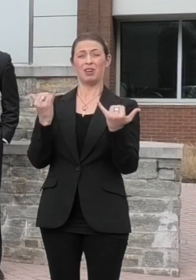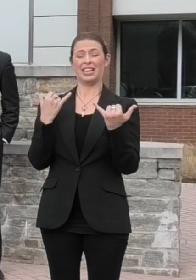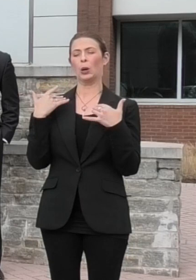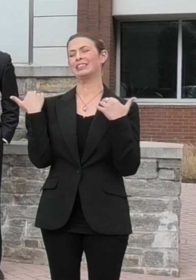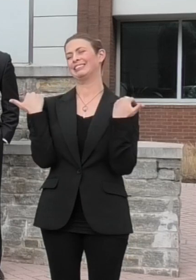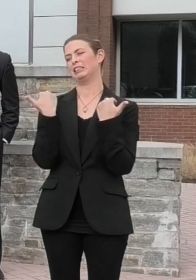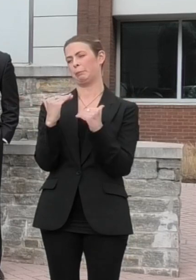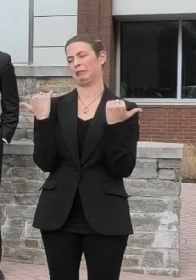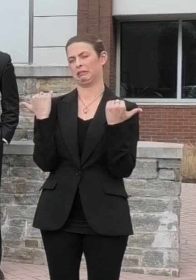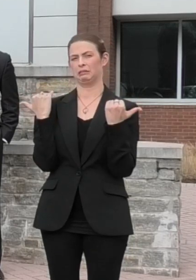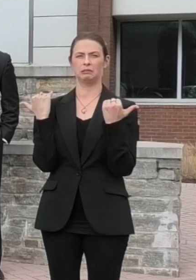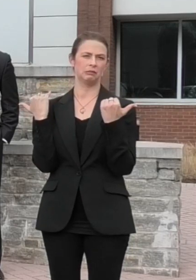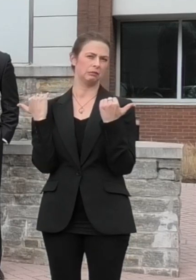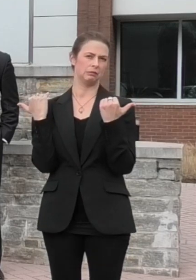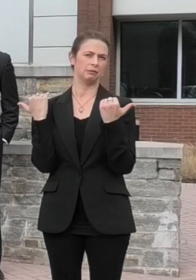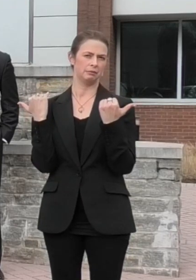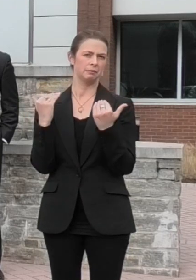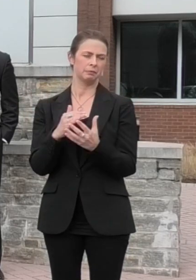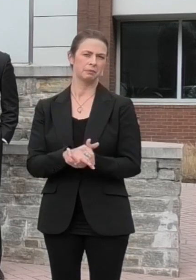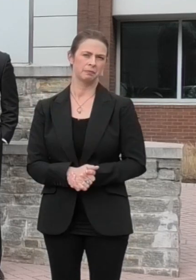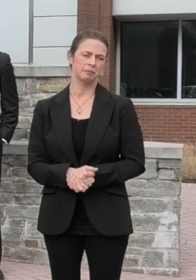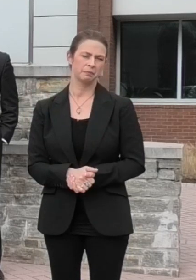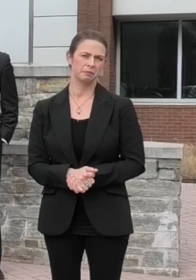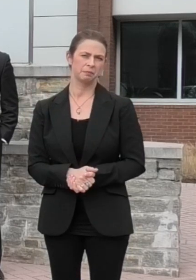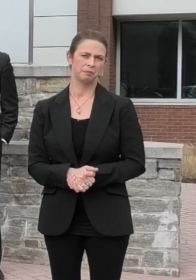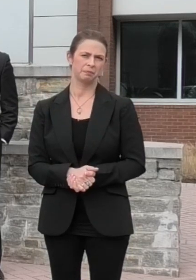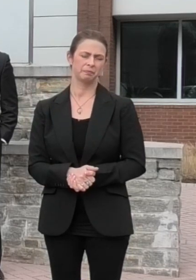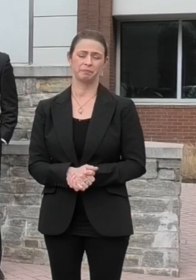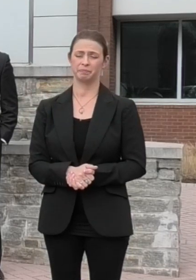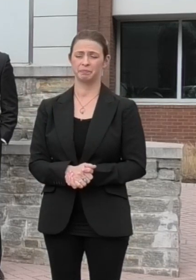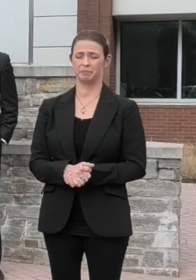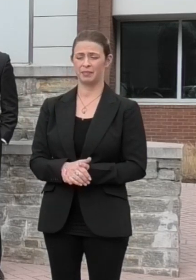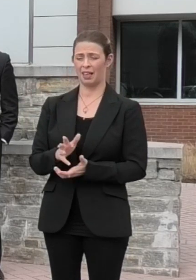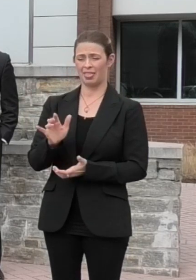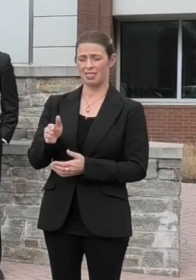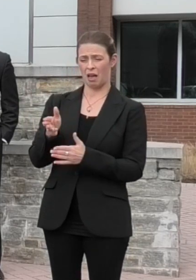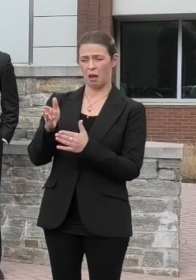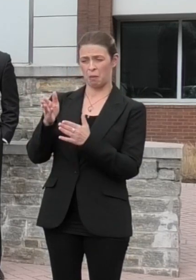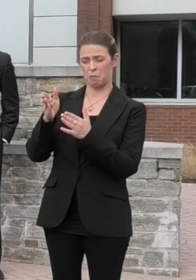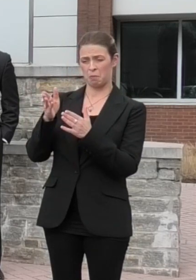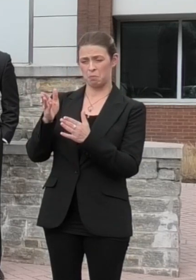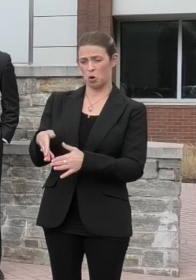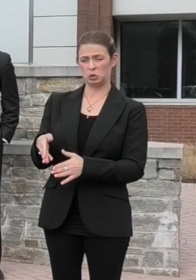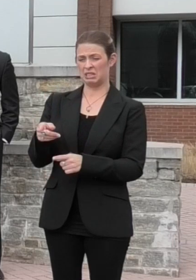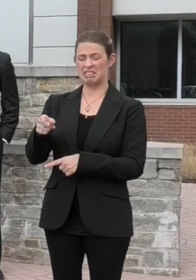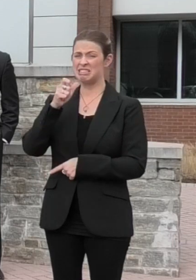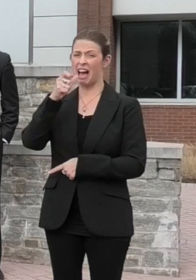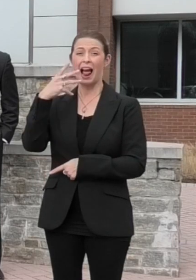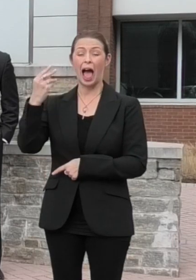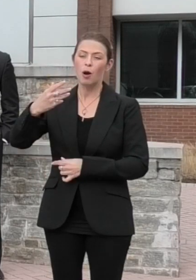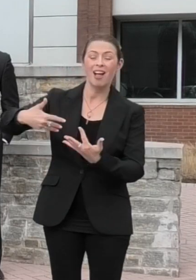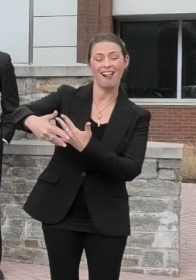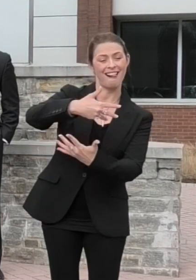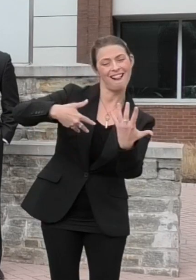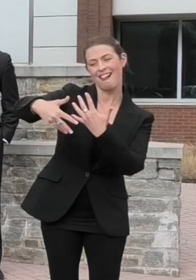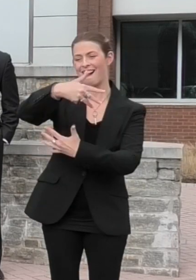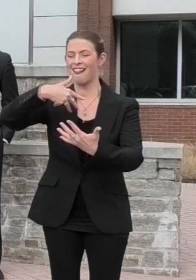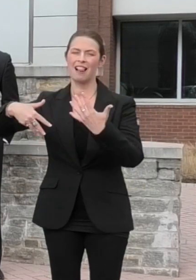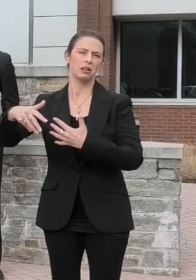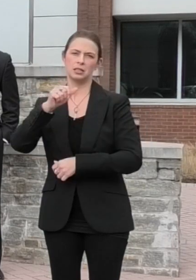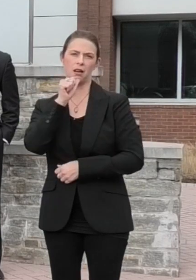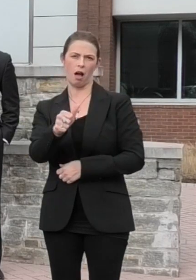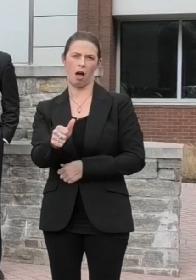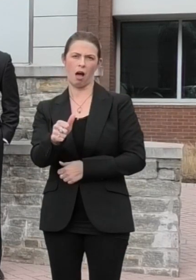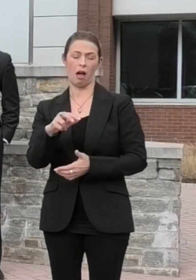to share beyond what I have just said. This person has not generally been in the public, so there is no